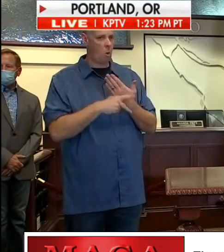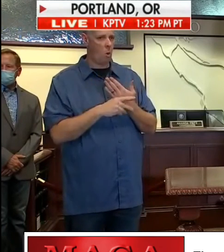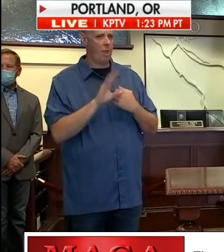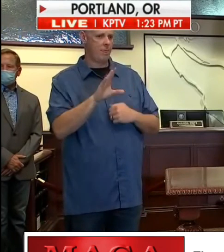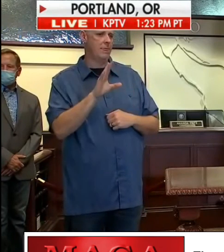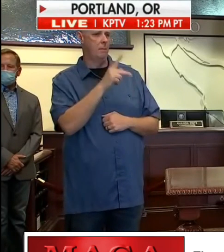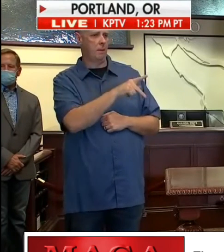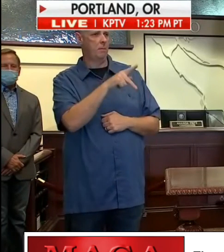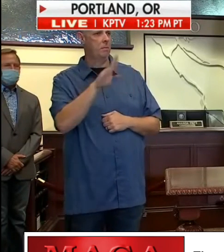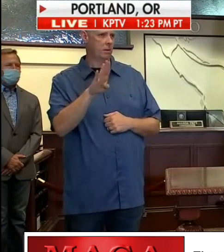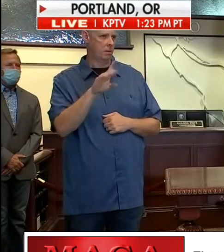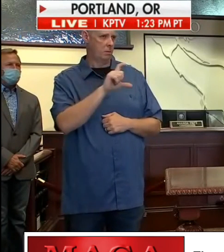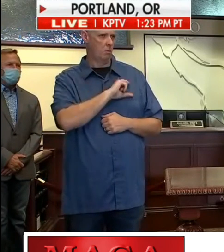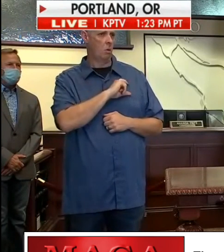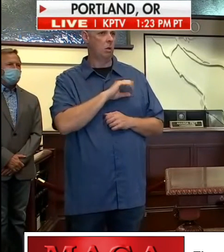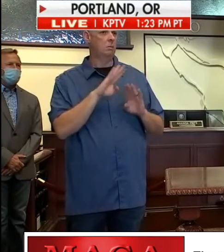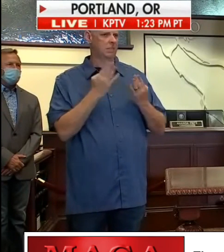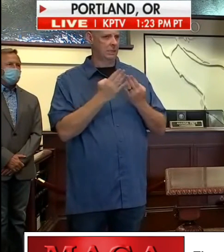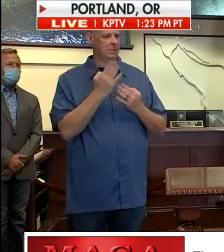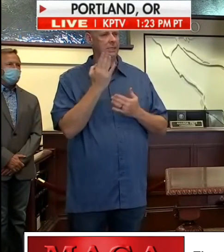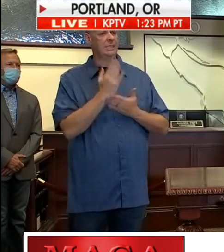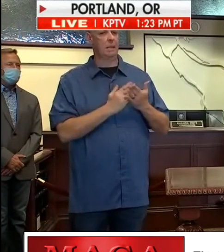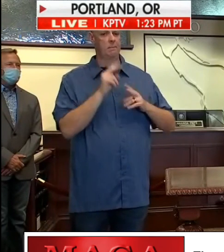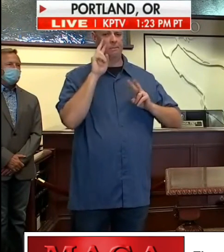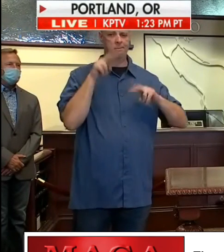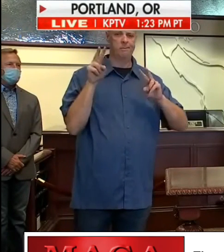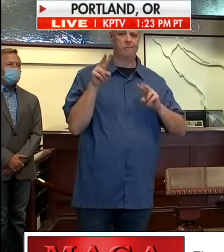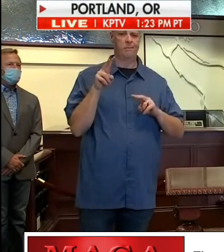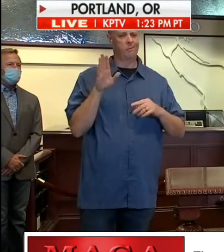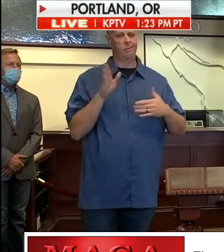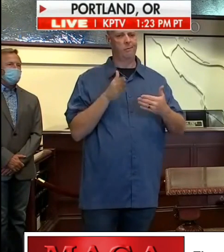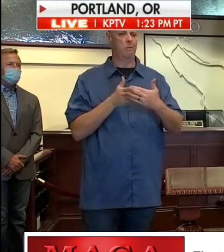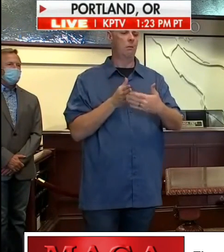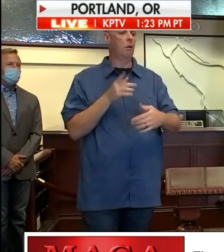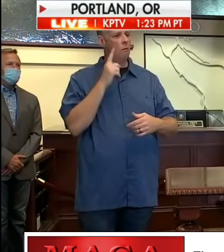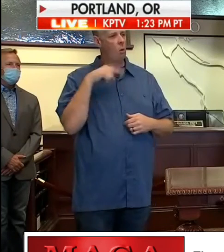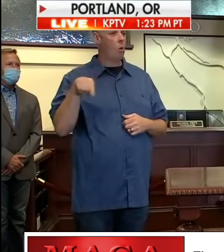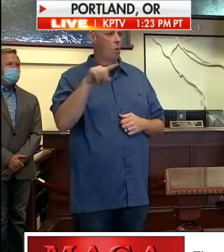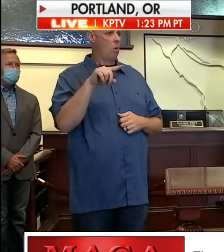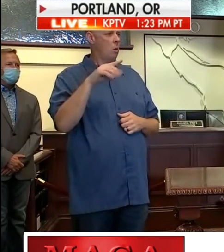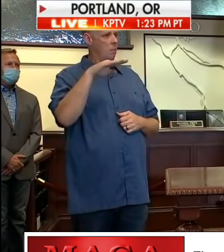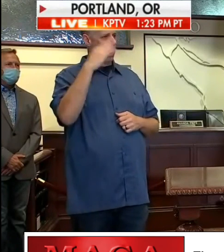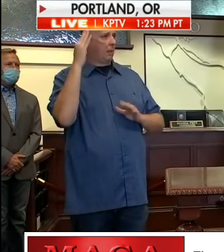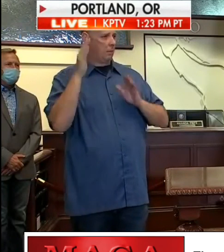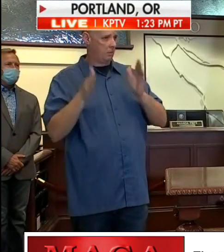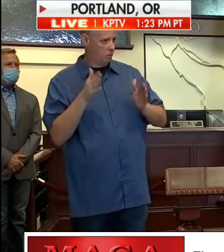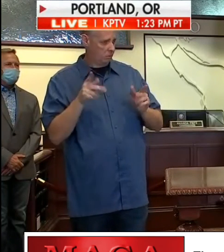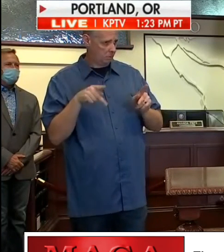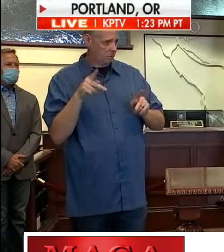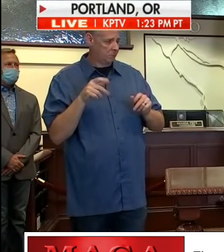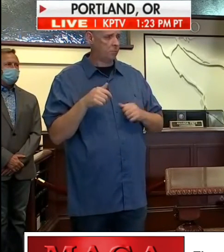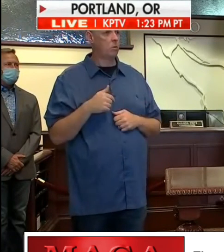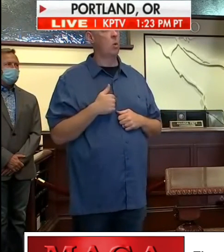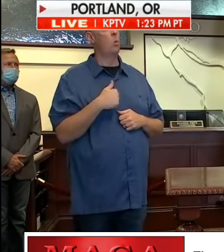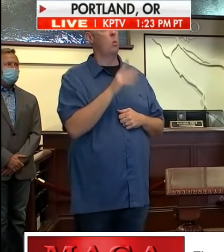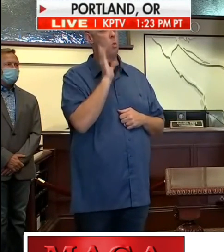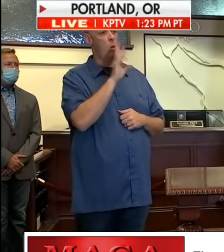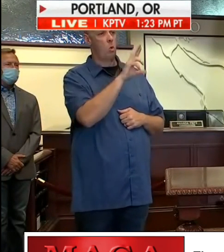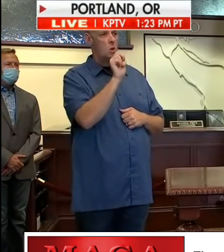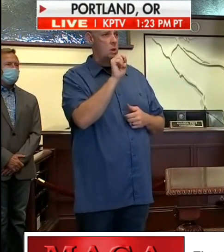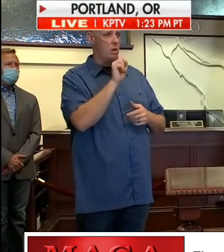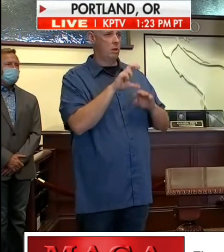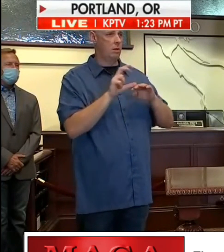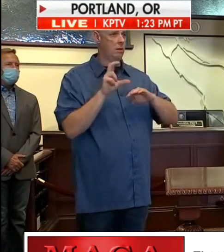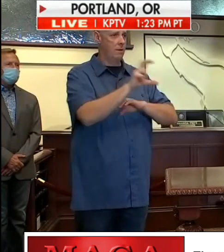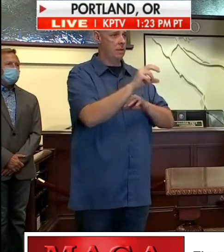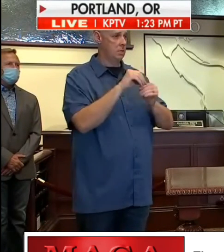police bureau that were seen as biased by many people in the black community in particular. We made commitments to reinvest